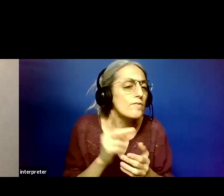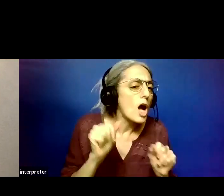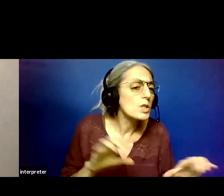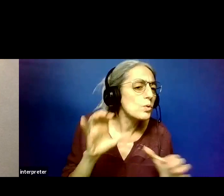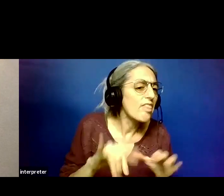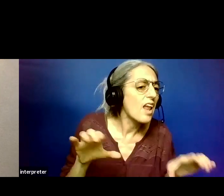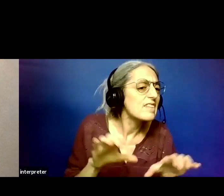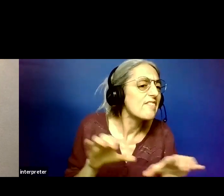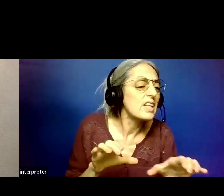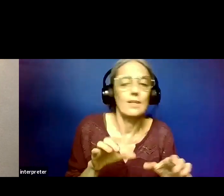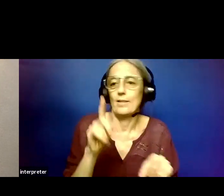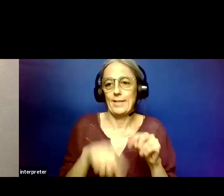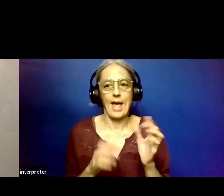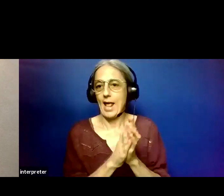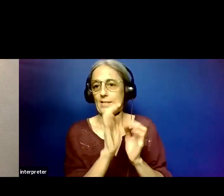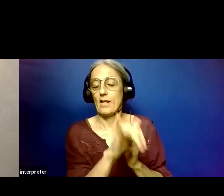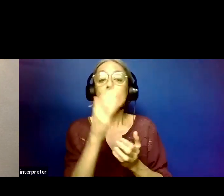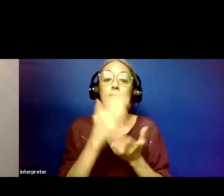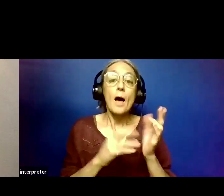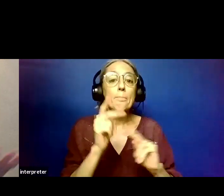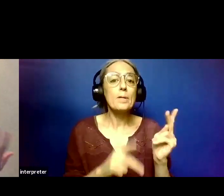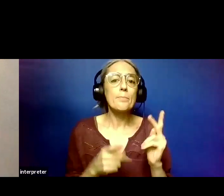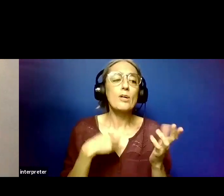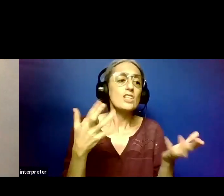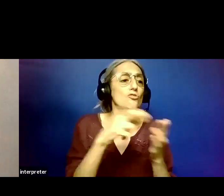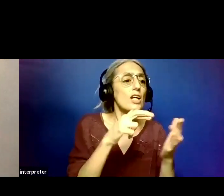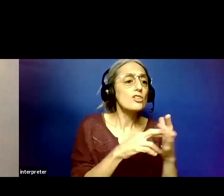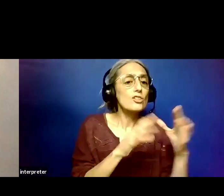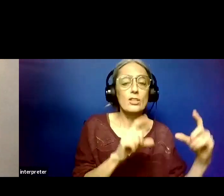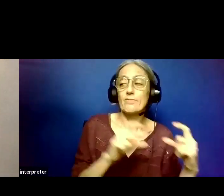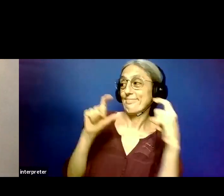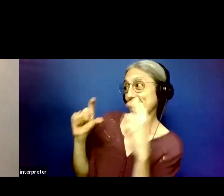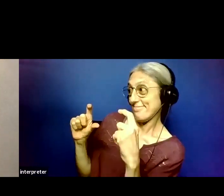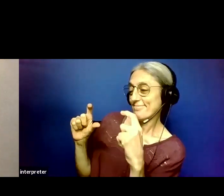and pull out a card or a piece of paper, and again, they've been scammed.